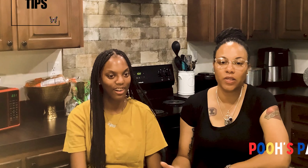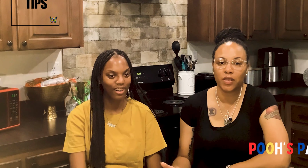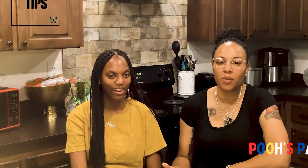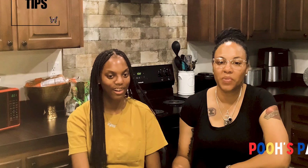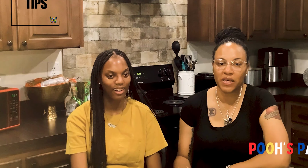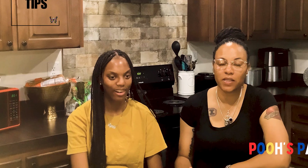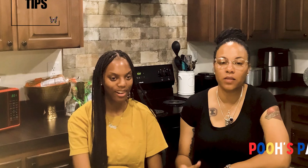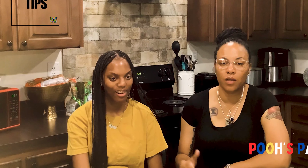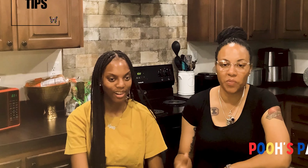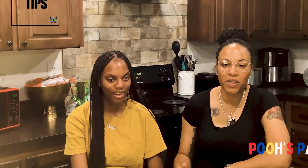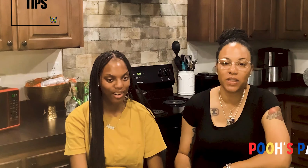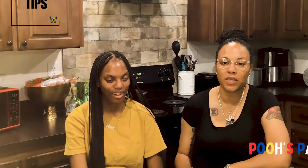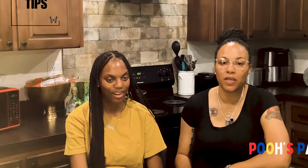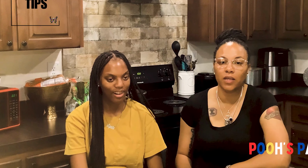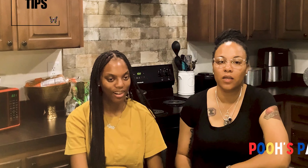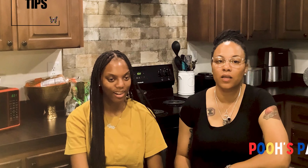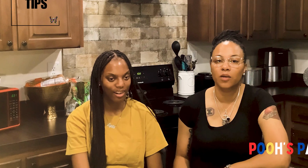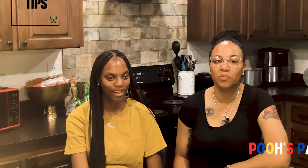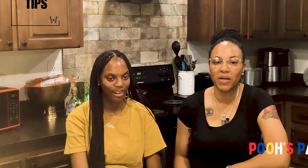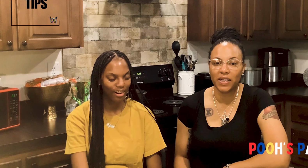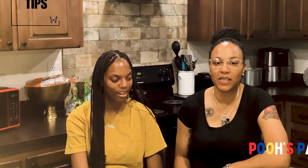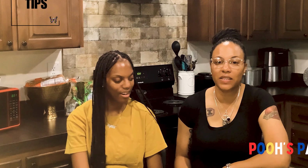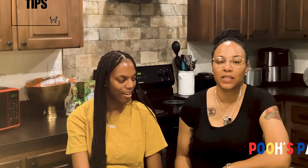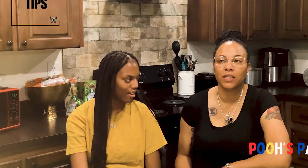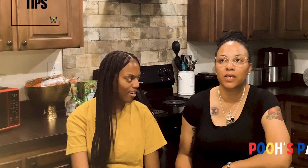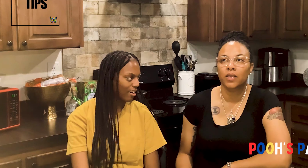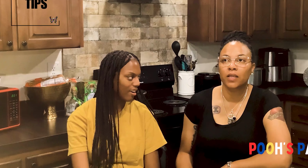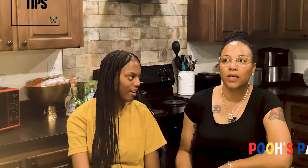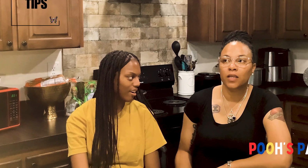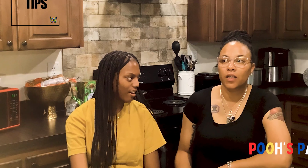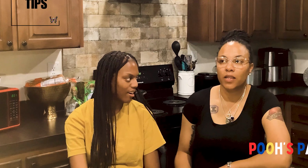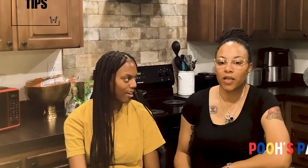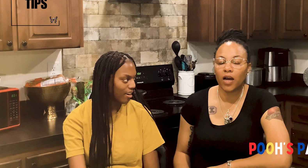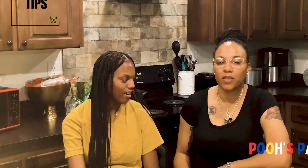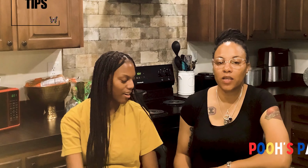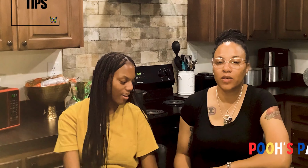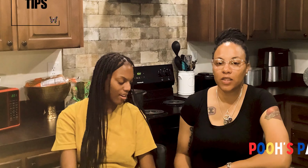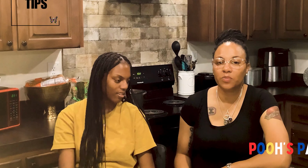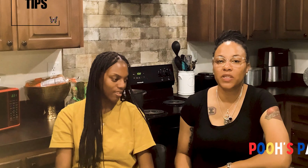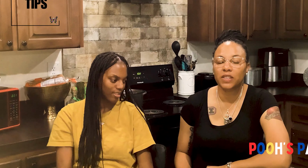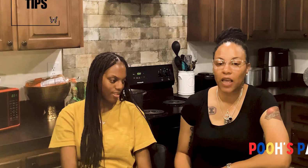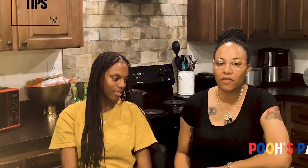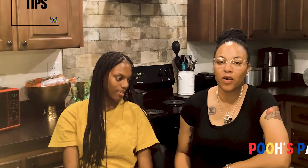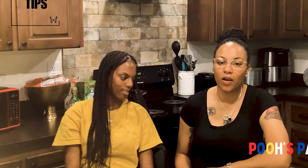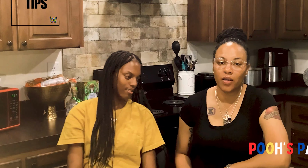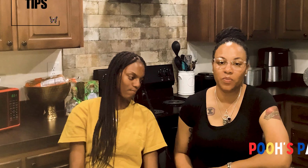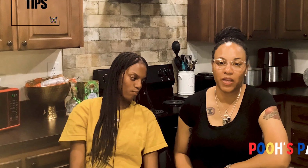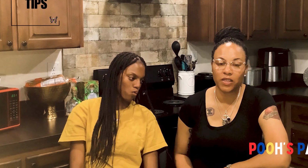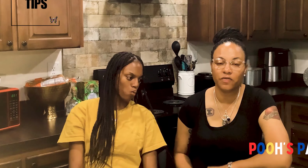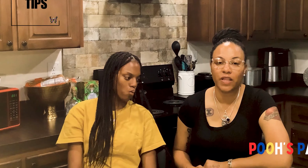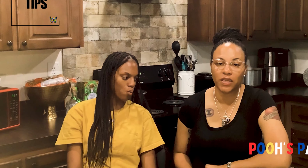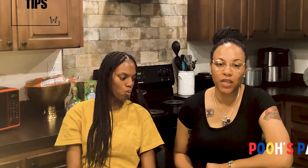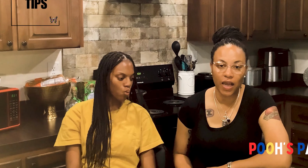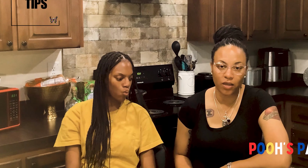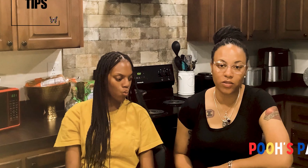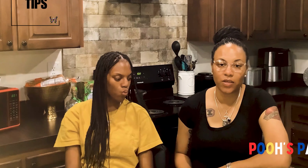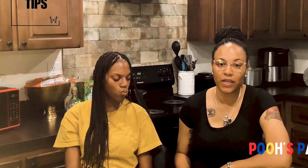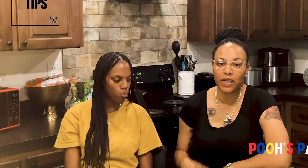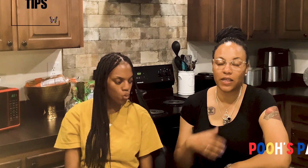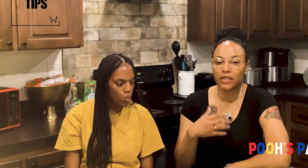their best ability, but there also needs to be a safeguard in place for that child so that they can